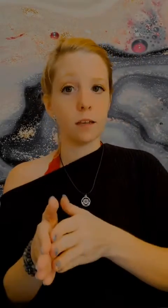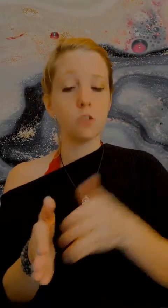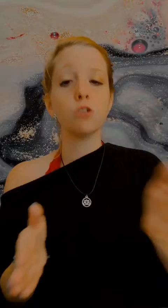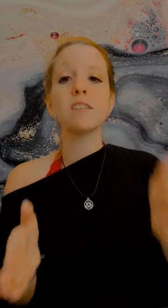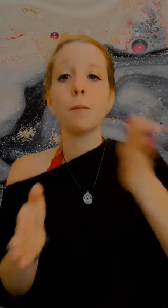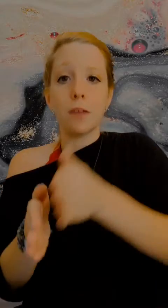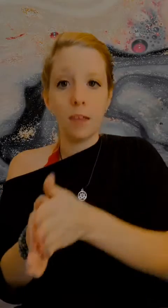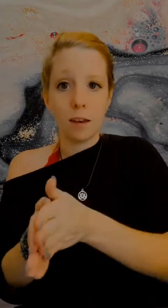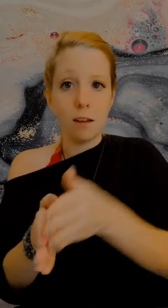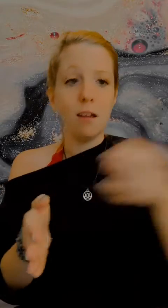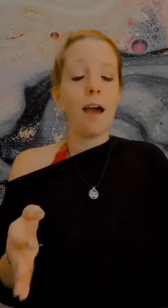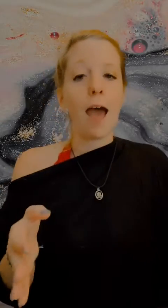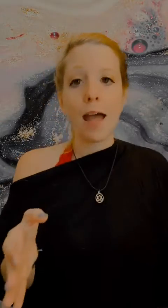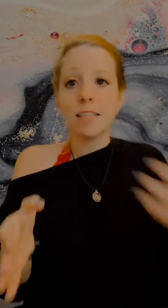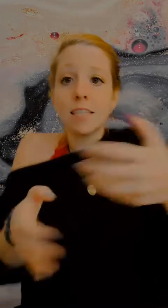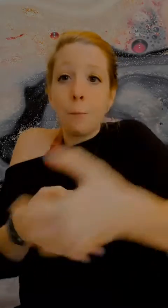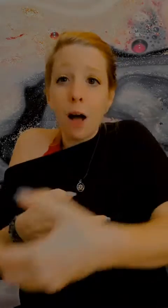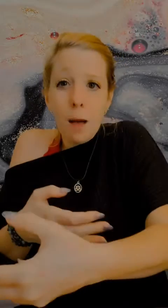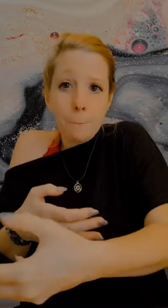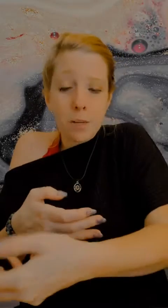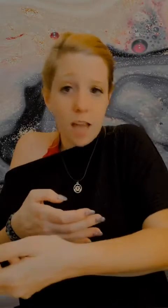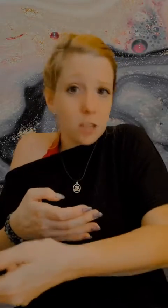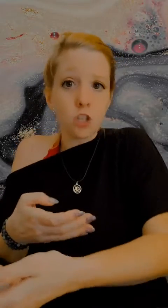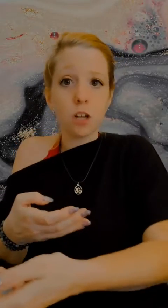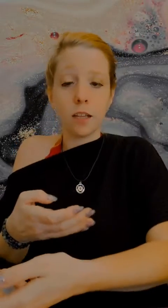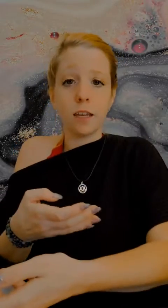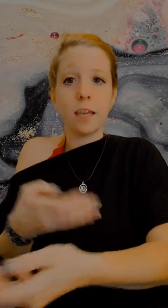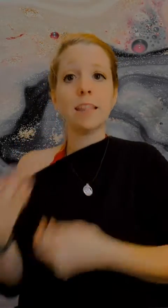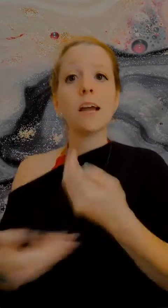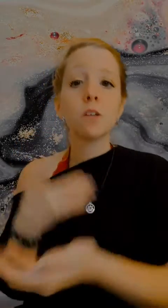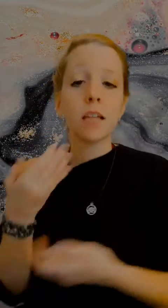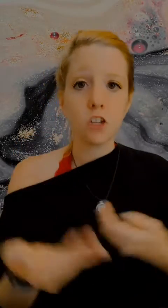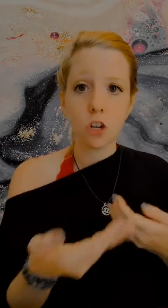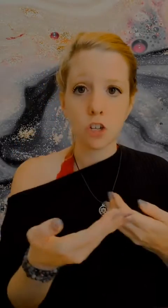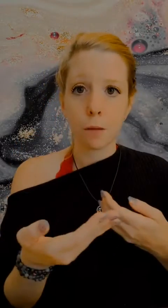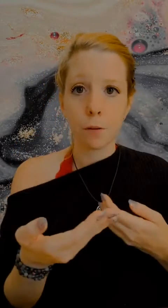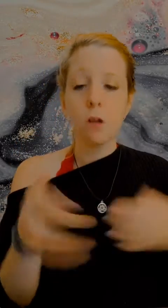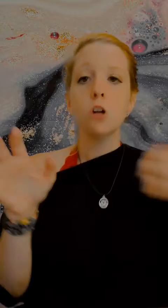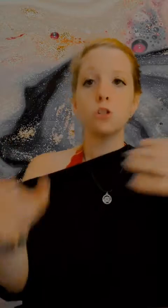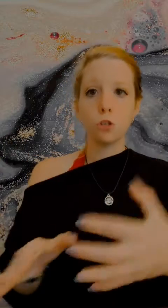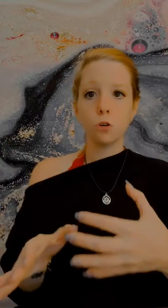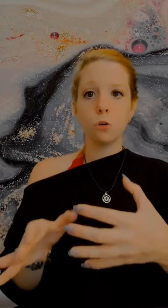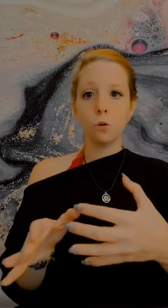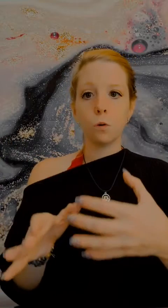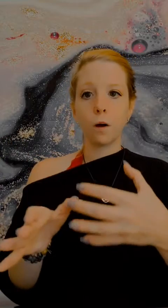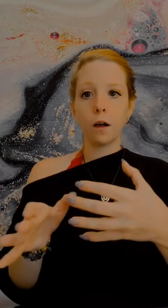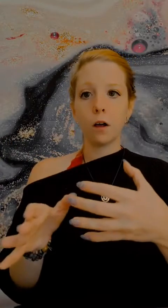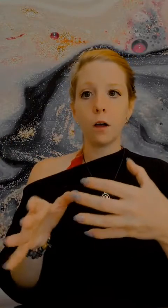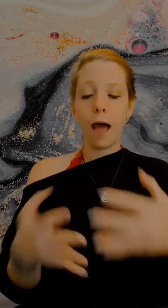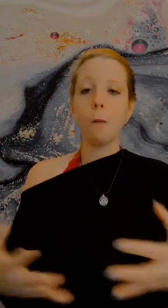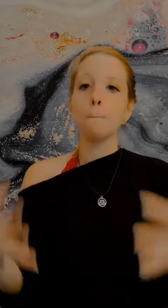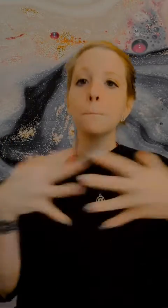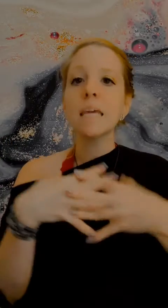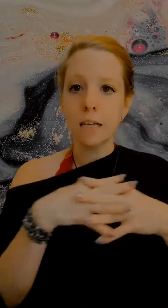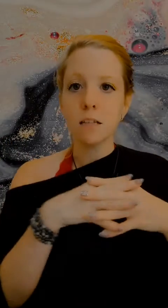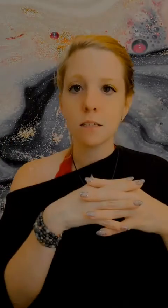to step in and step up potentially in that relationship to help meet